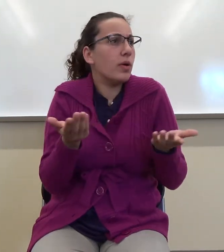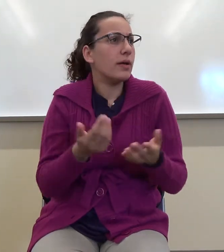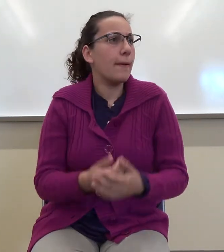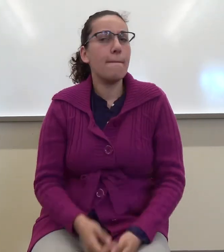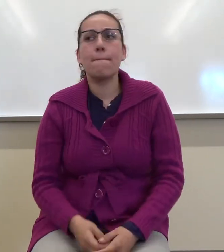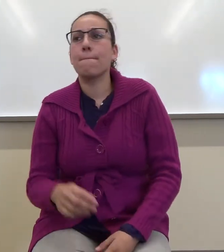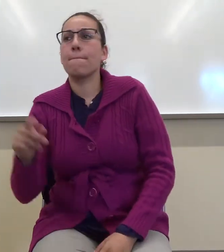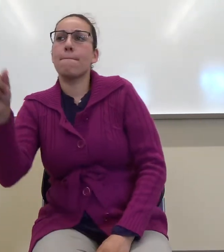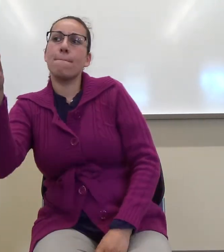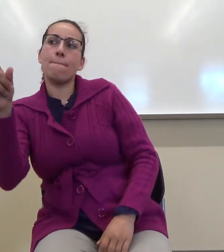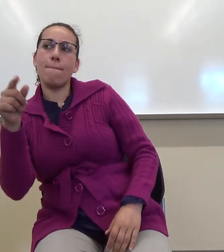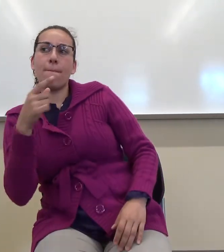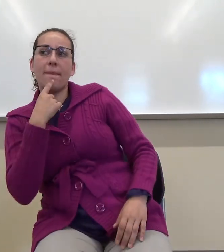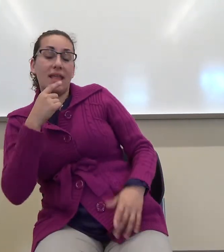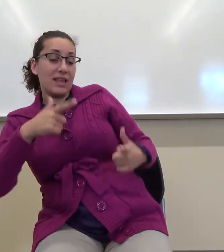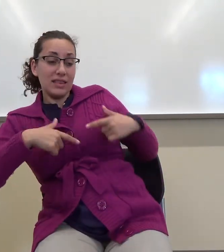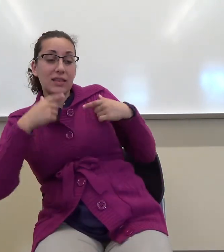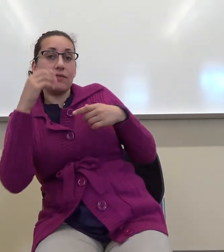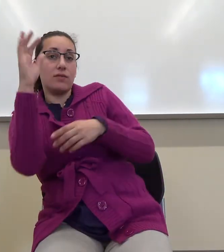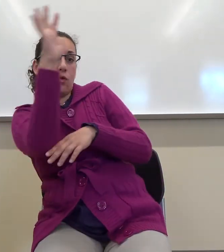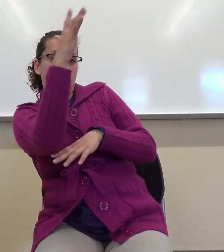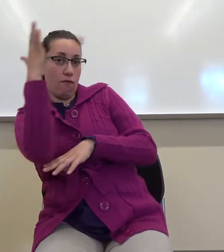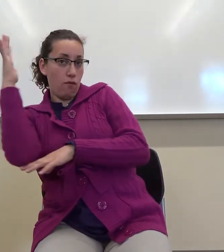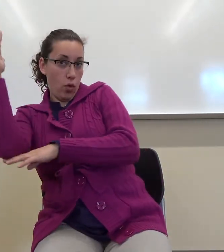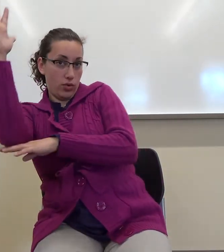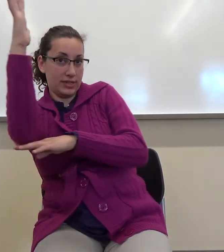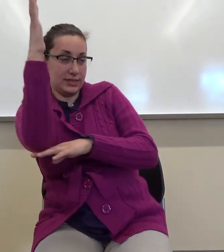the forest. So they are an